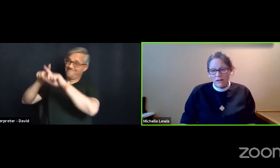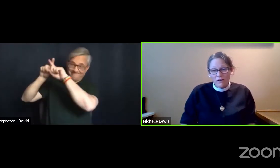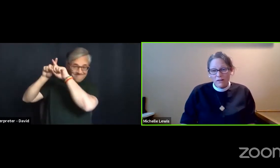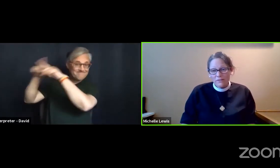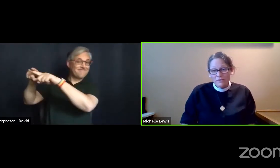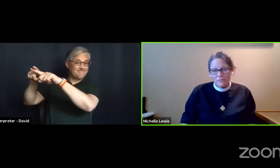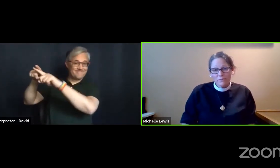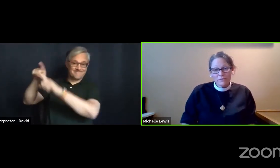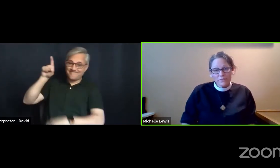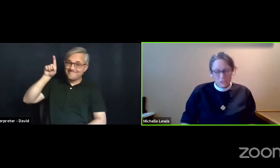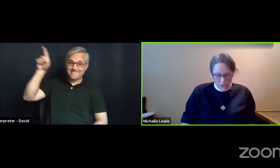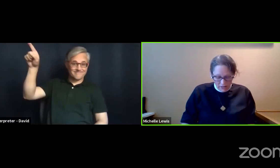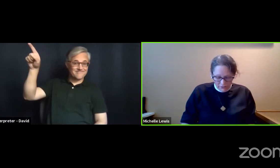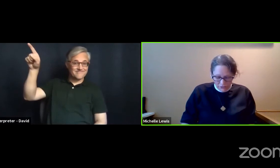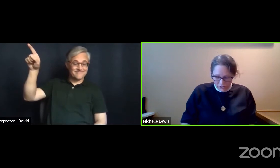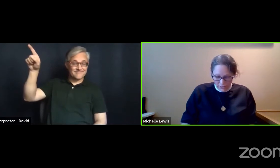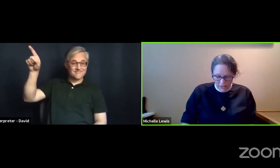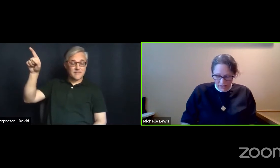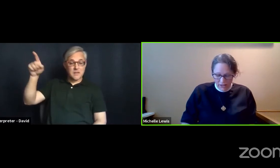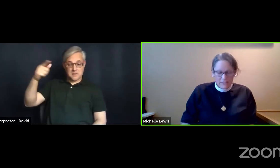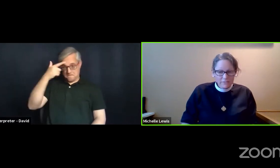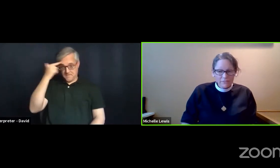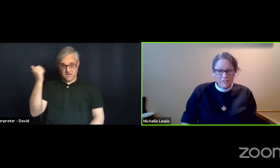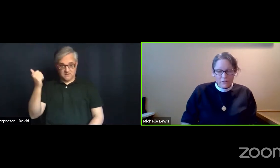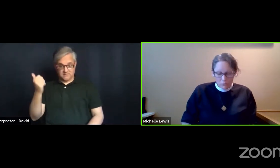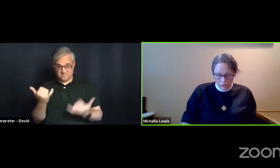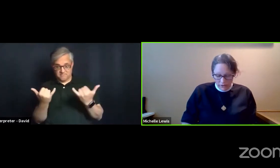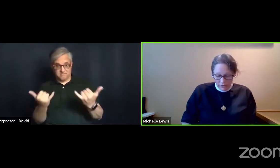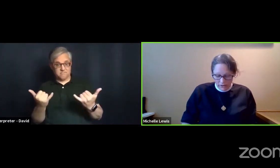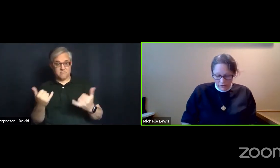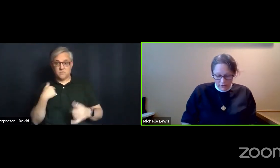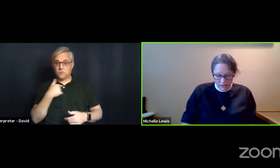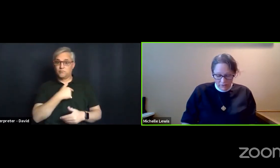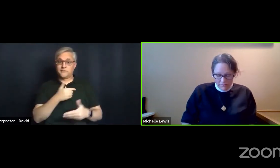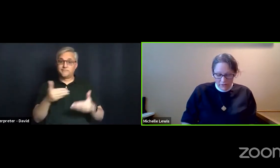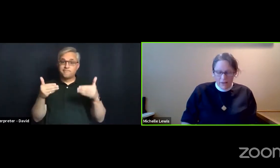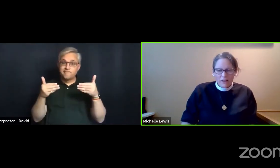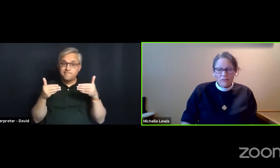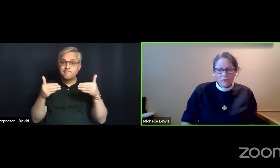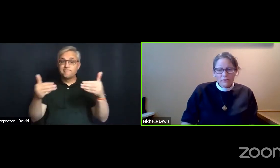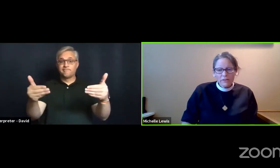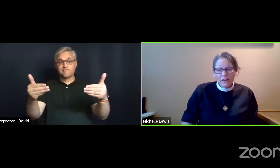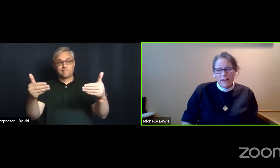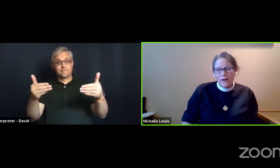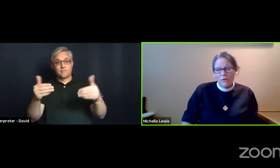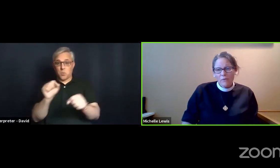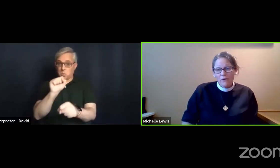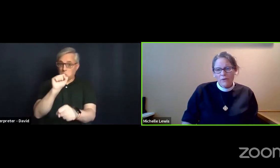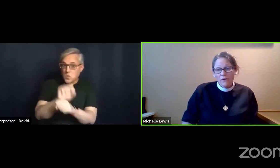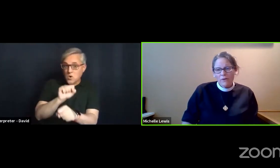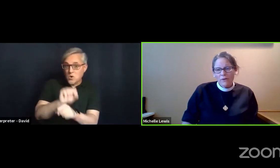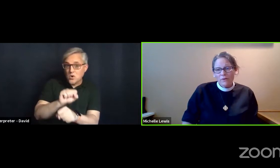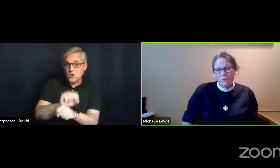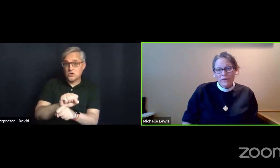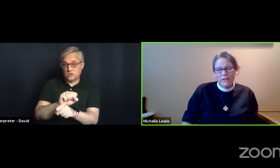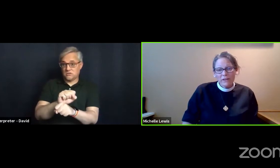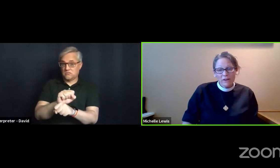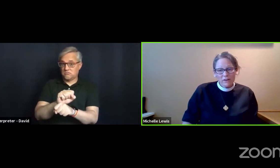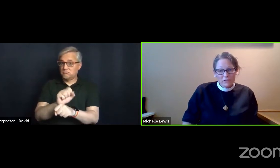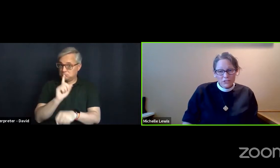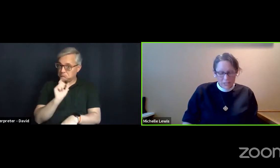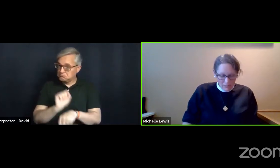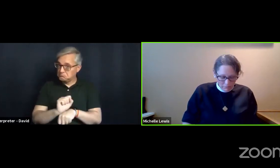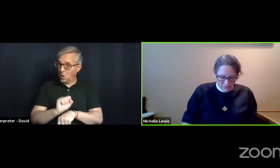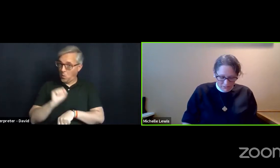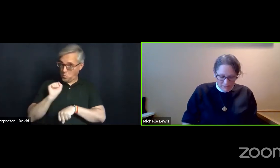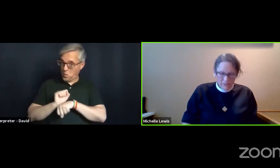we all do the challenging and difficult work of learning how we